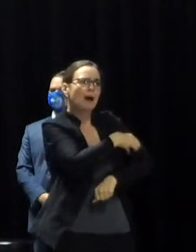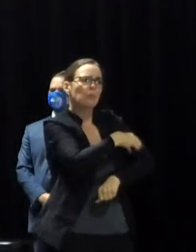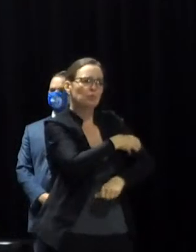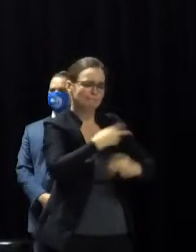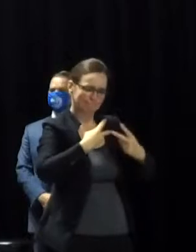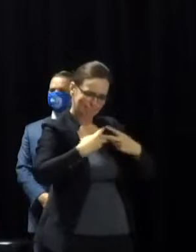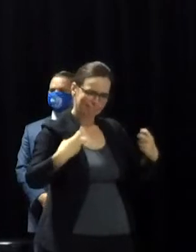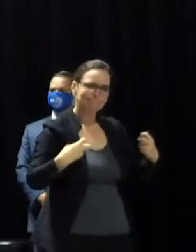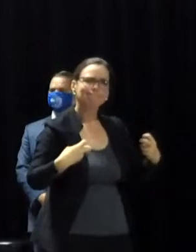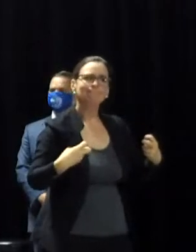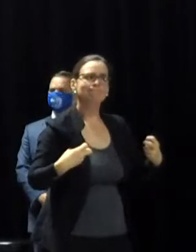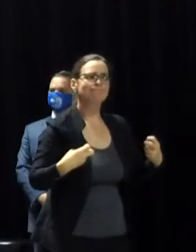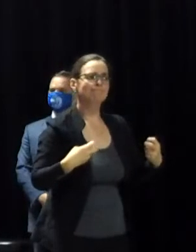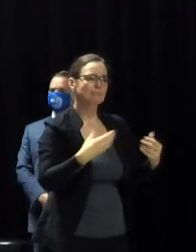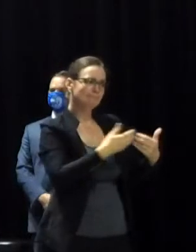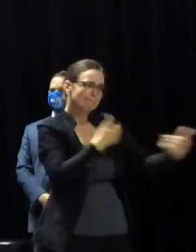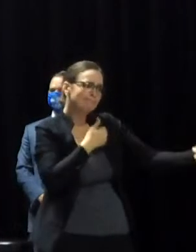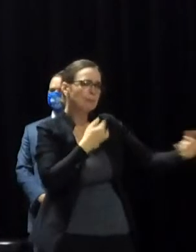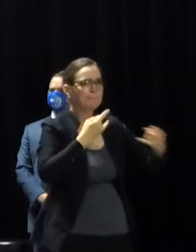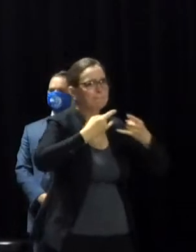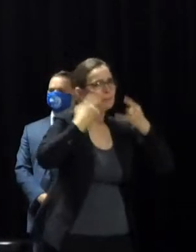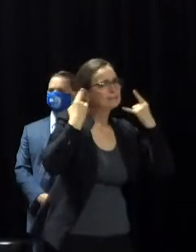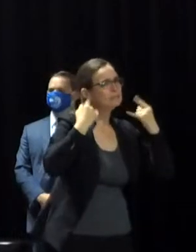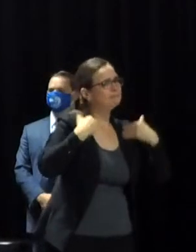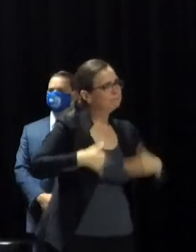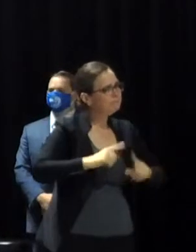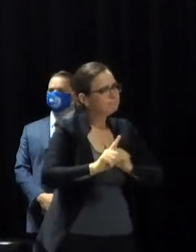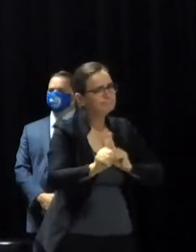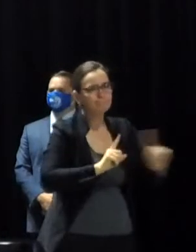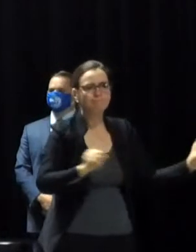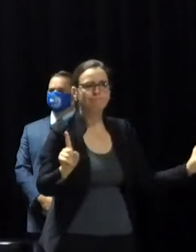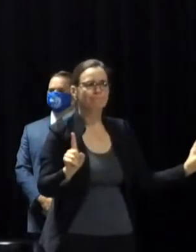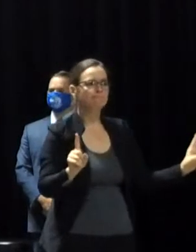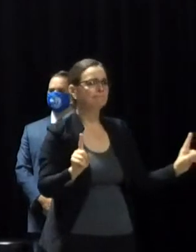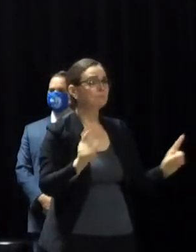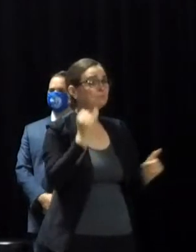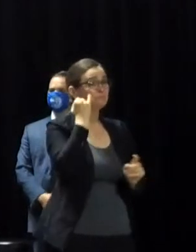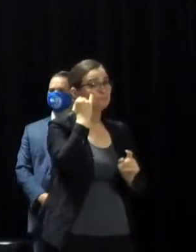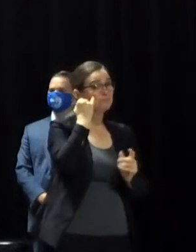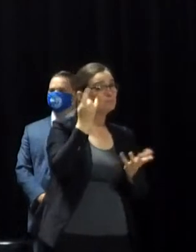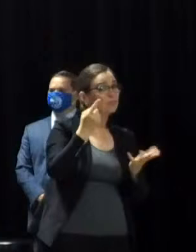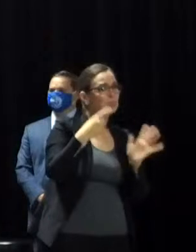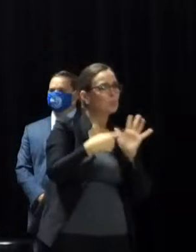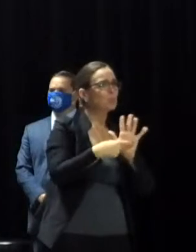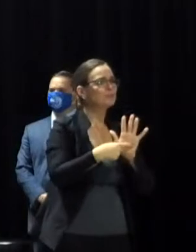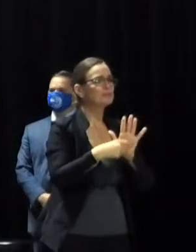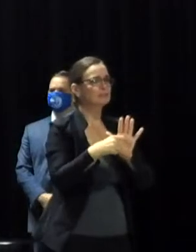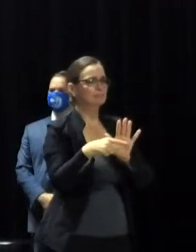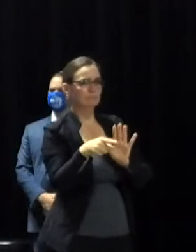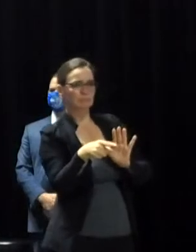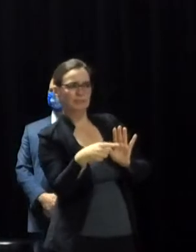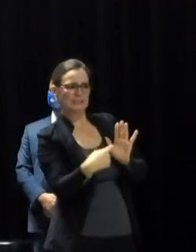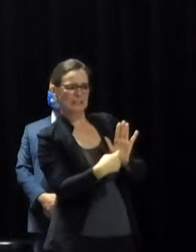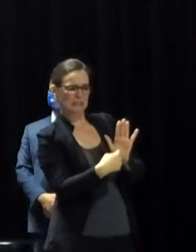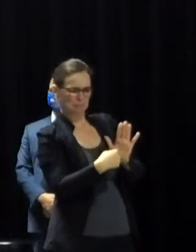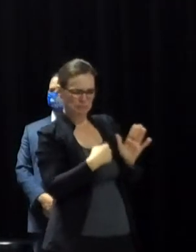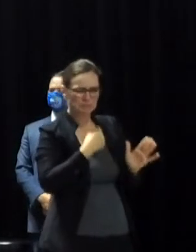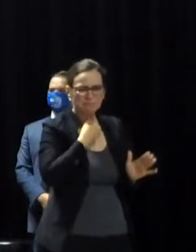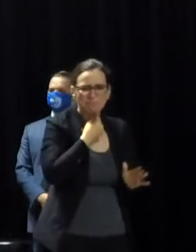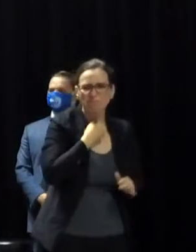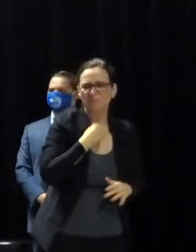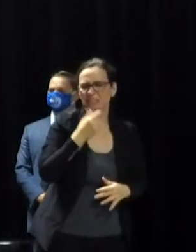they're symptomatic, do not go anywhere, that will actually prevent transmission of